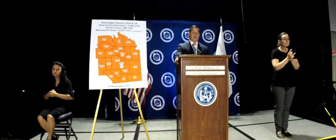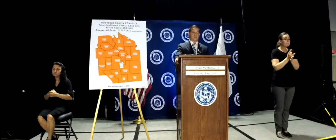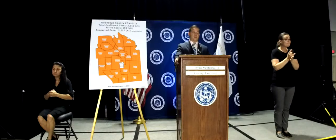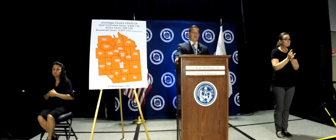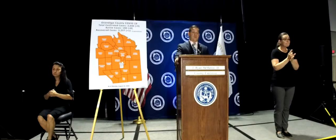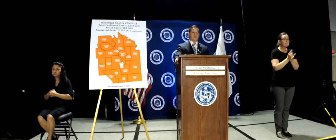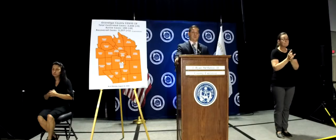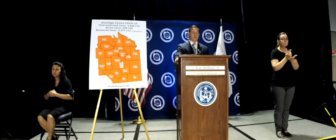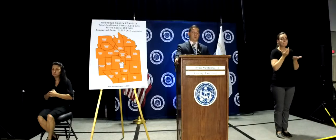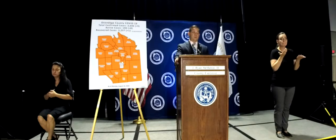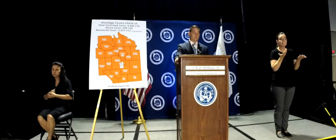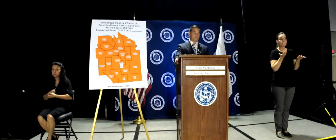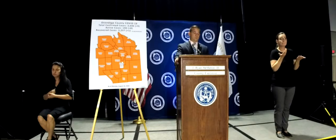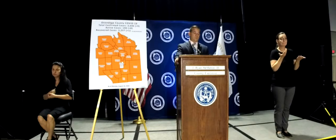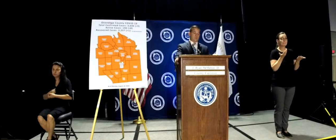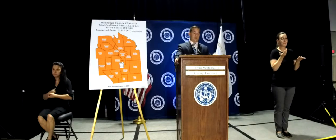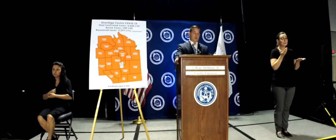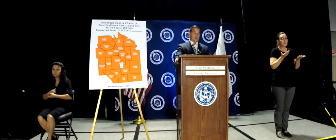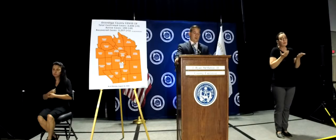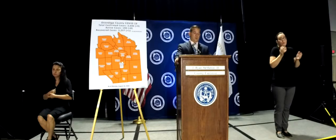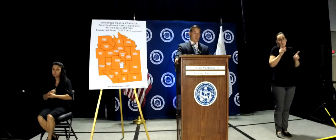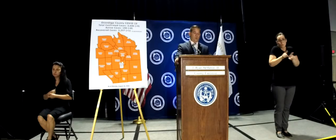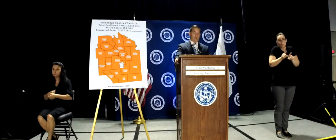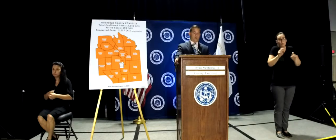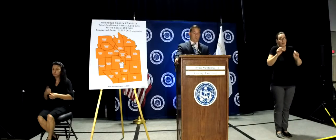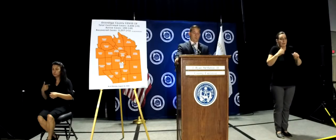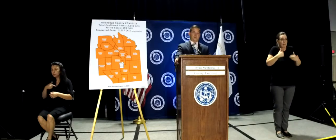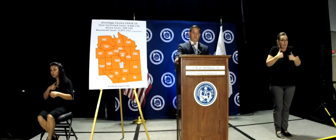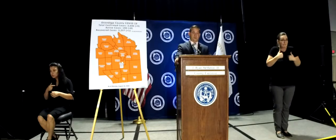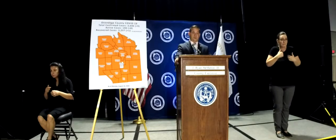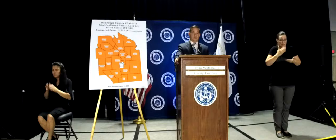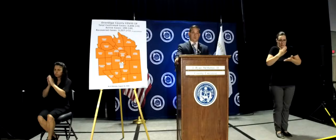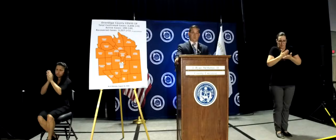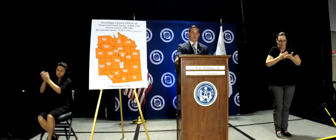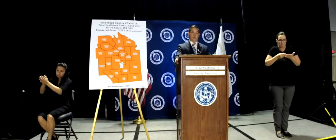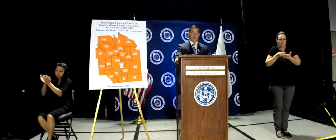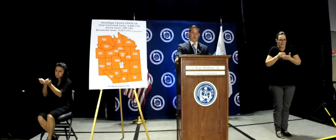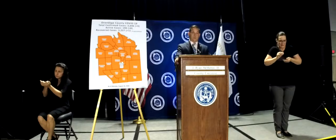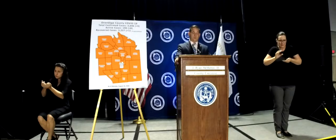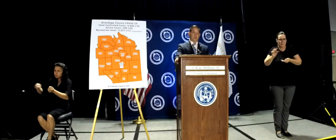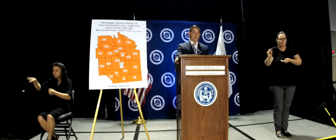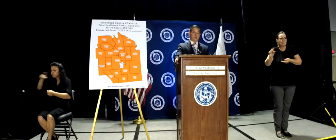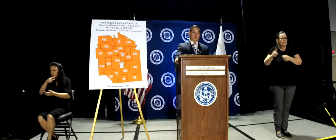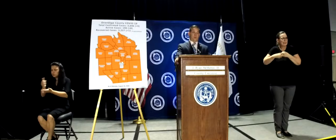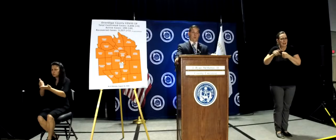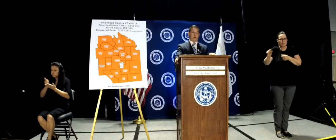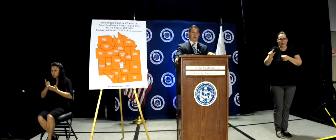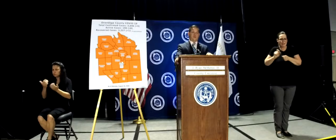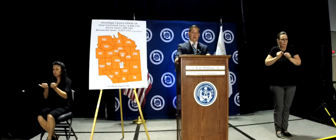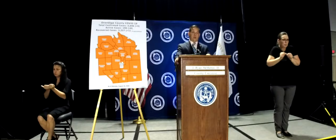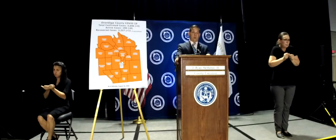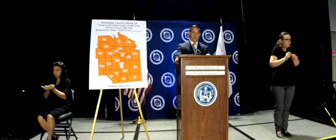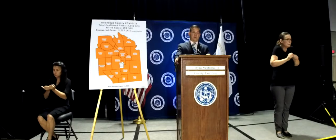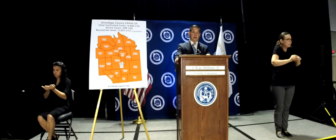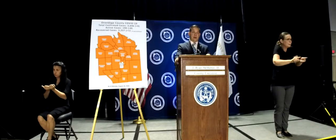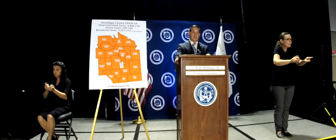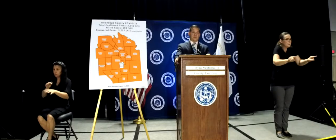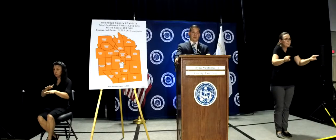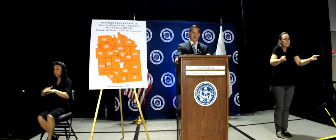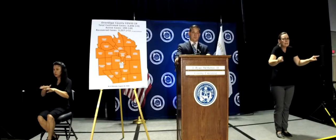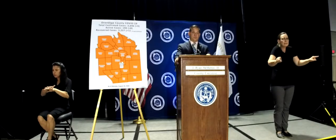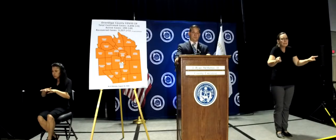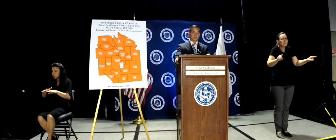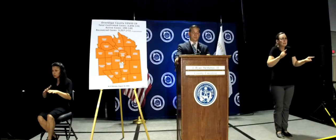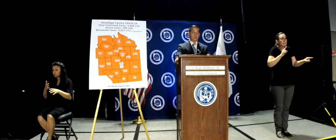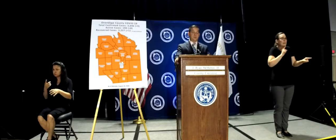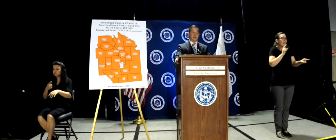to ask for that flexibility. And we're going to make decisions quickly. Then we're going to evaluate economic